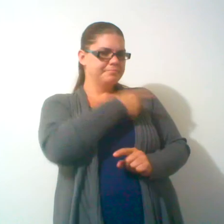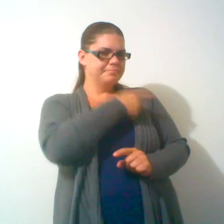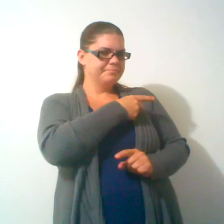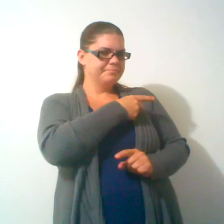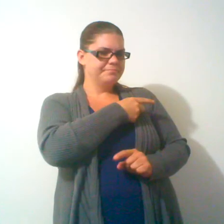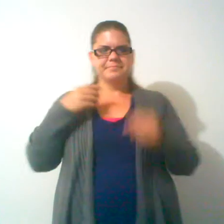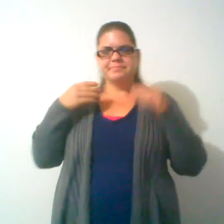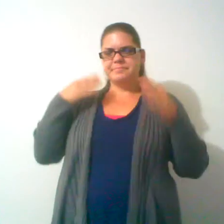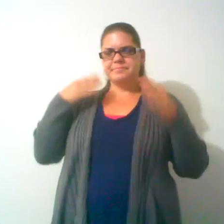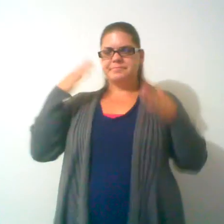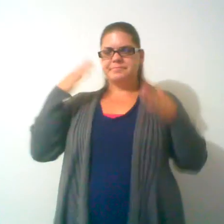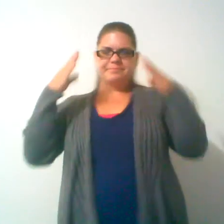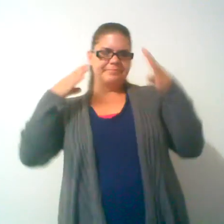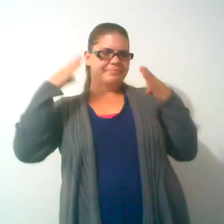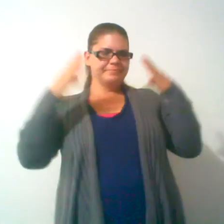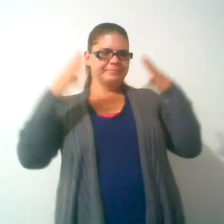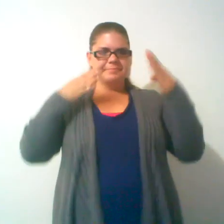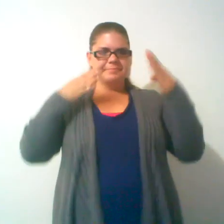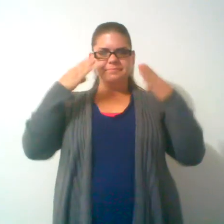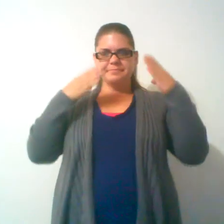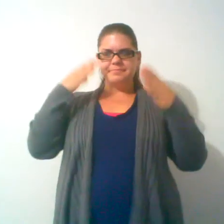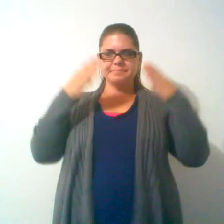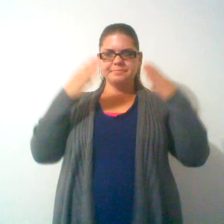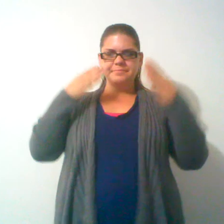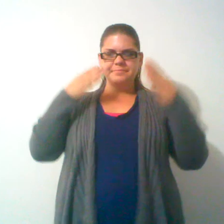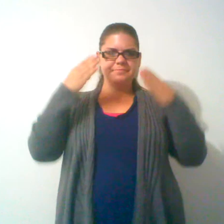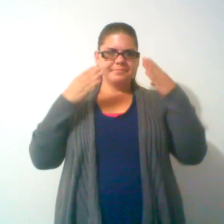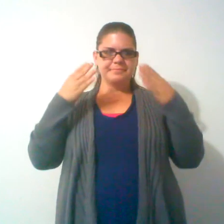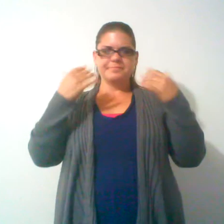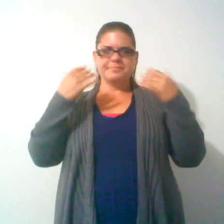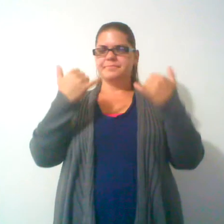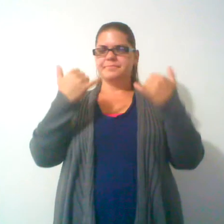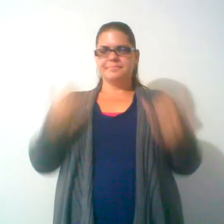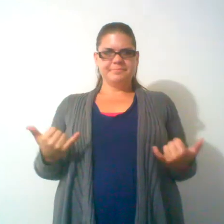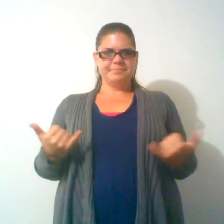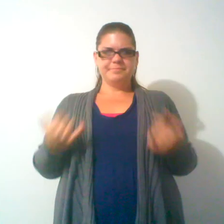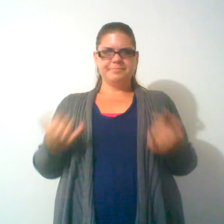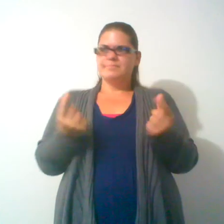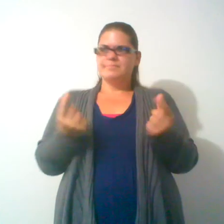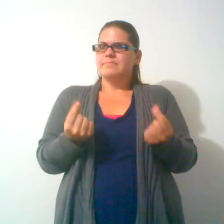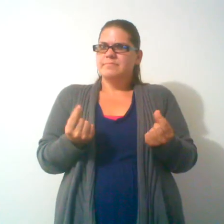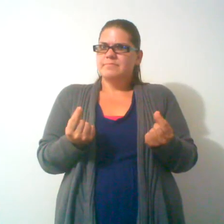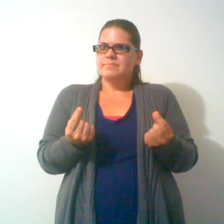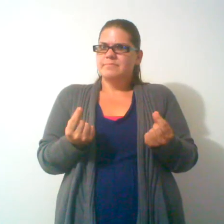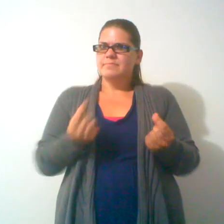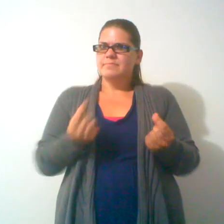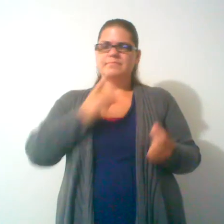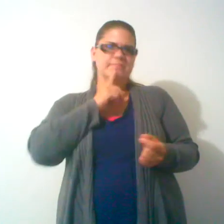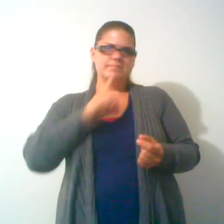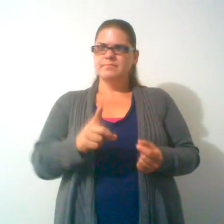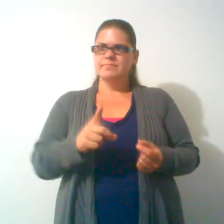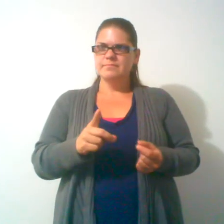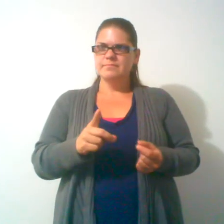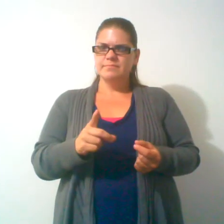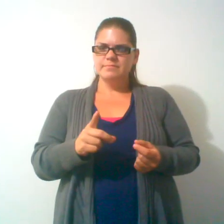He suggested that we abandon the car and start walking to the